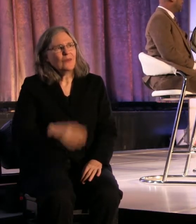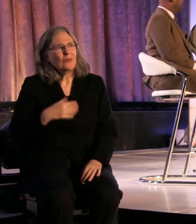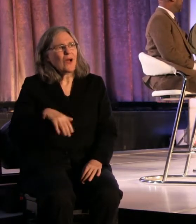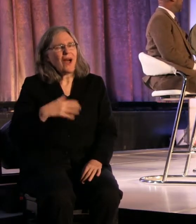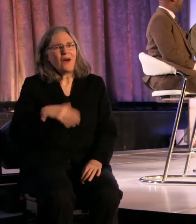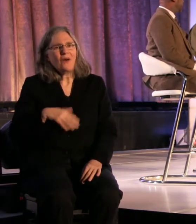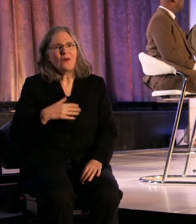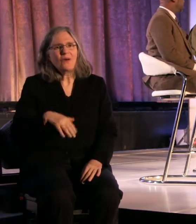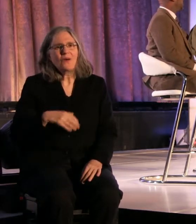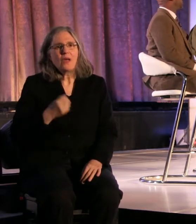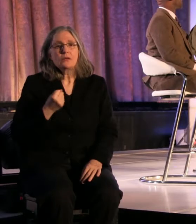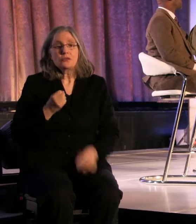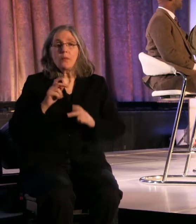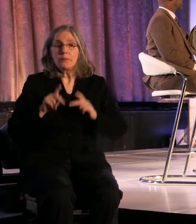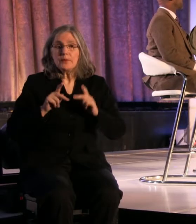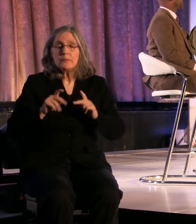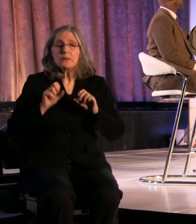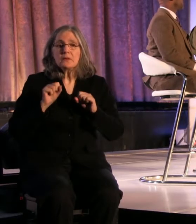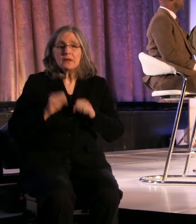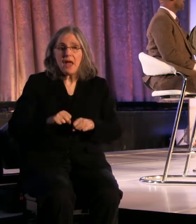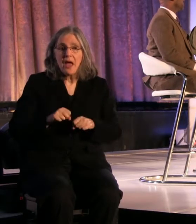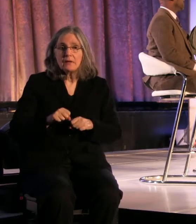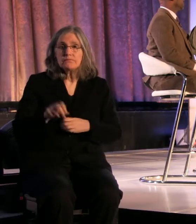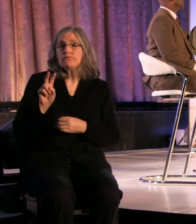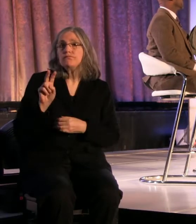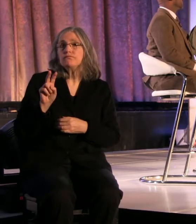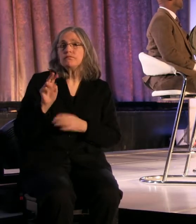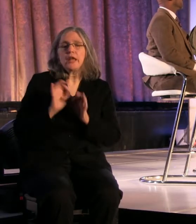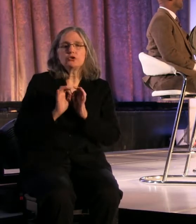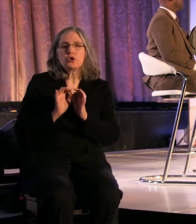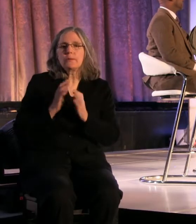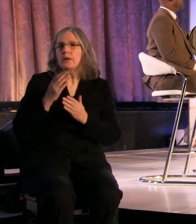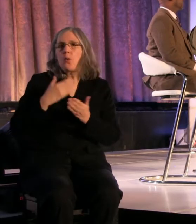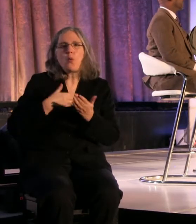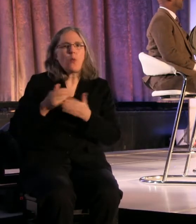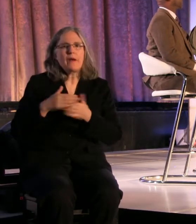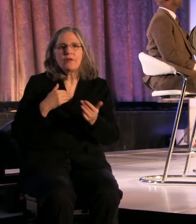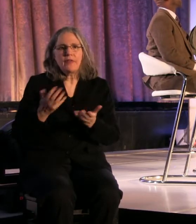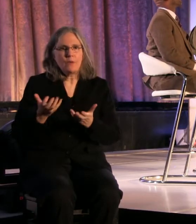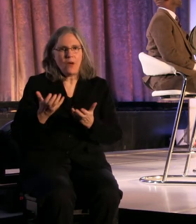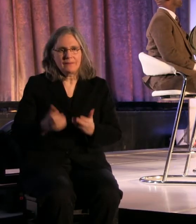So people can interpret it whatever way they want.